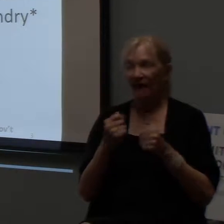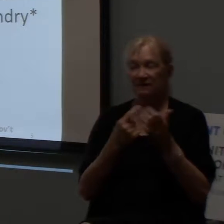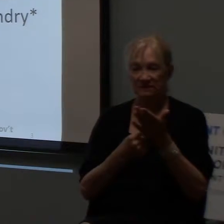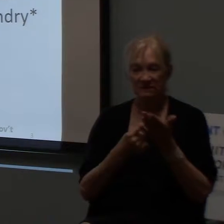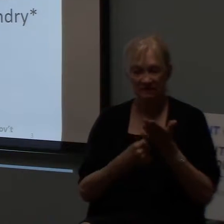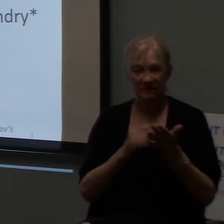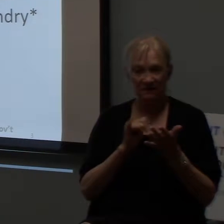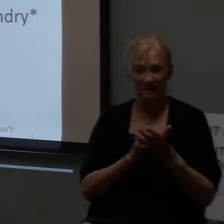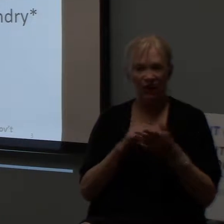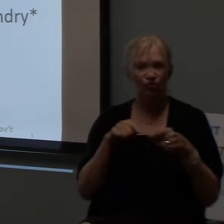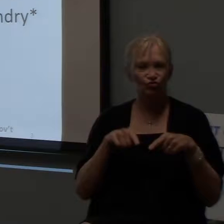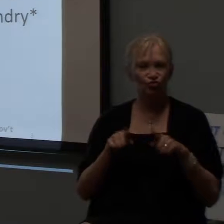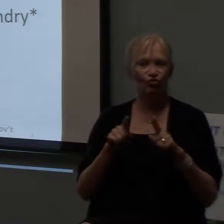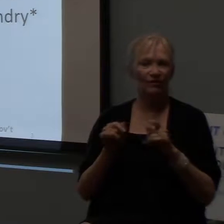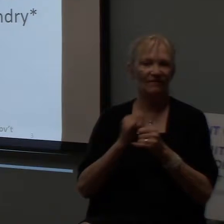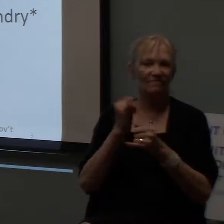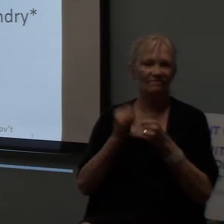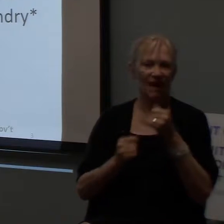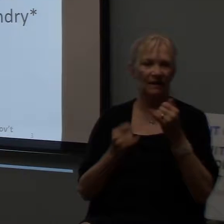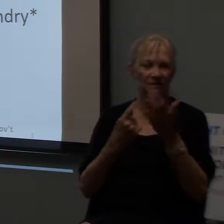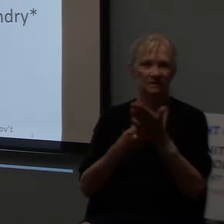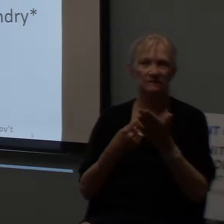more during the final discussion period.